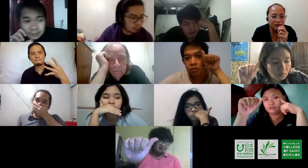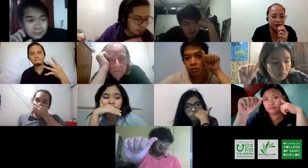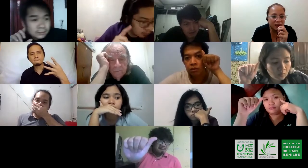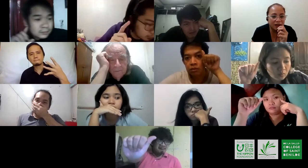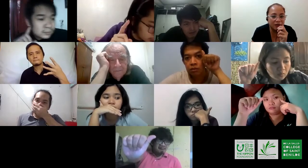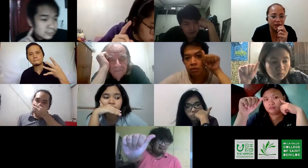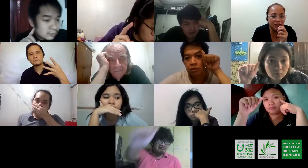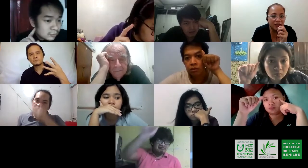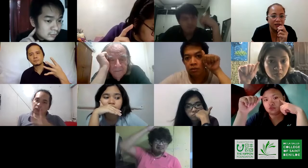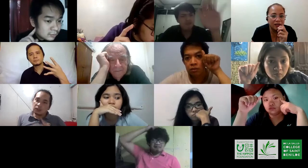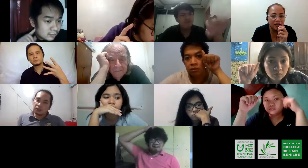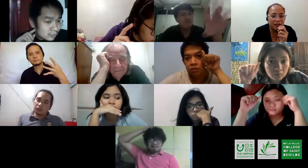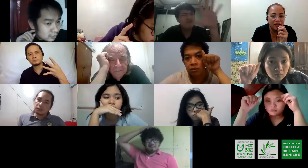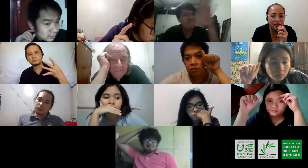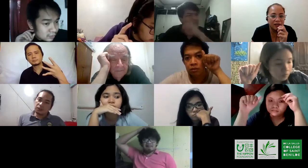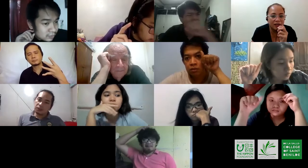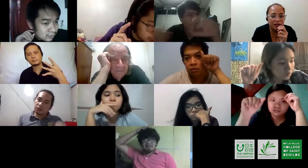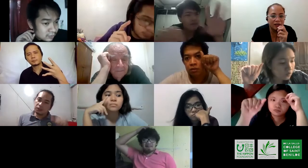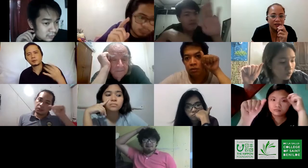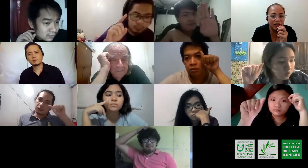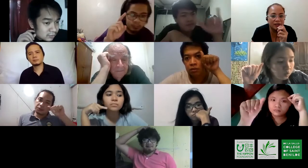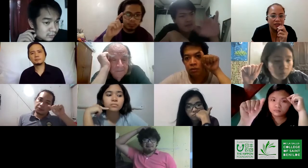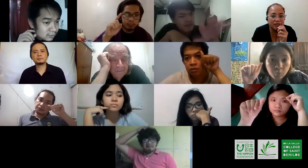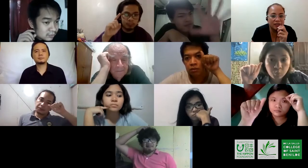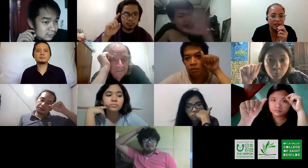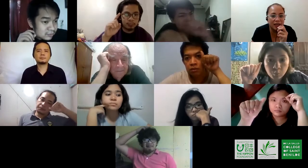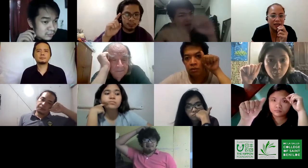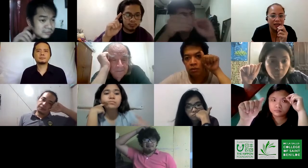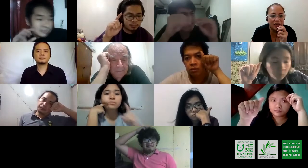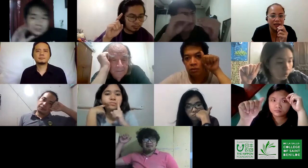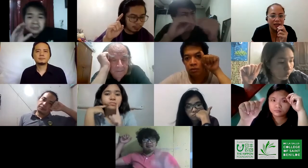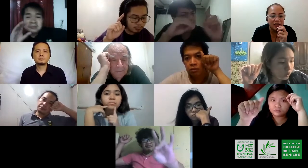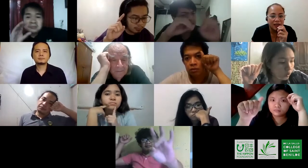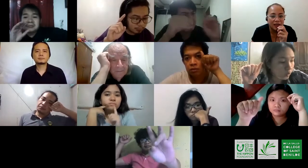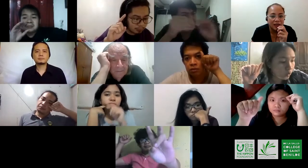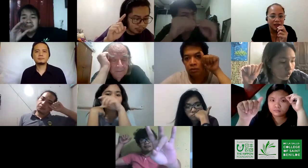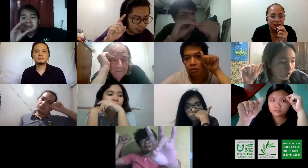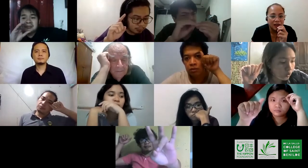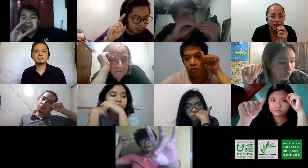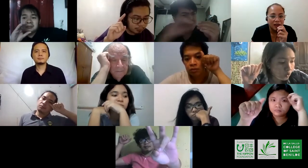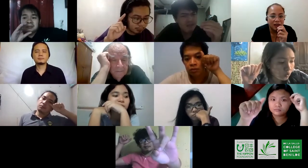Jasmine, Ray. The answer is A.